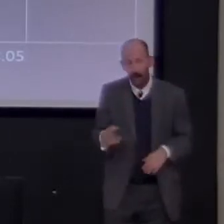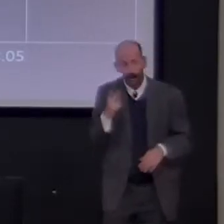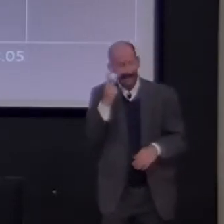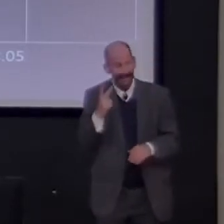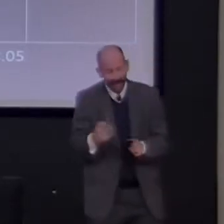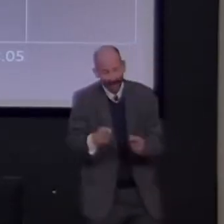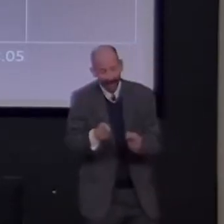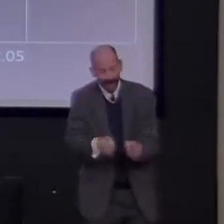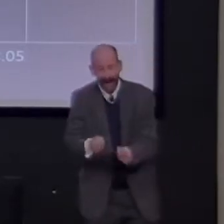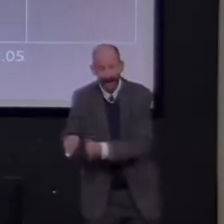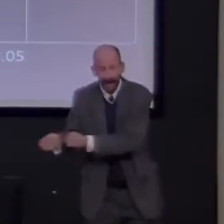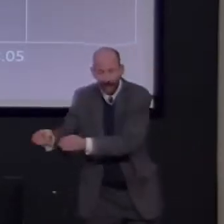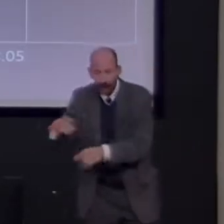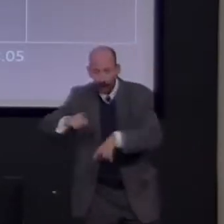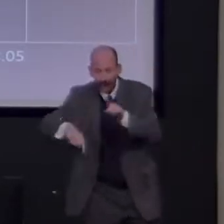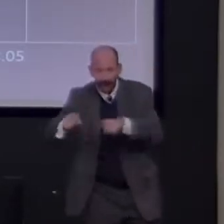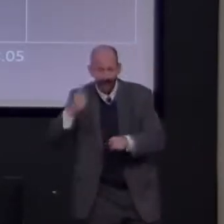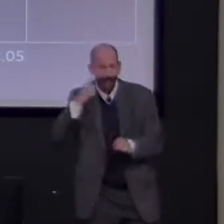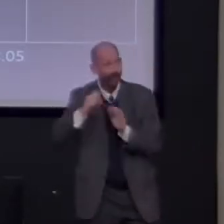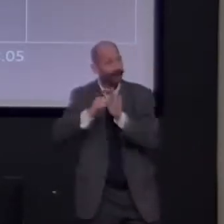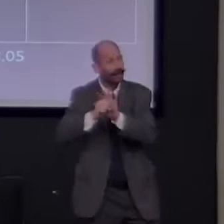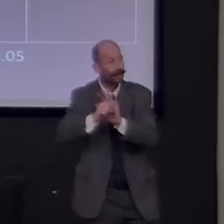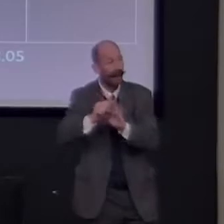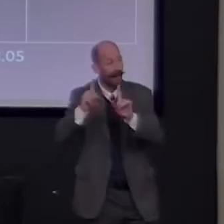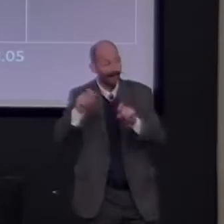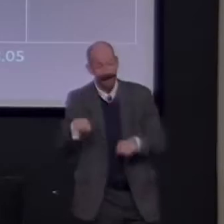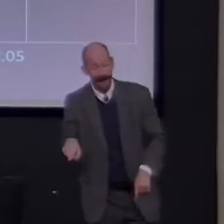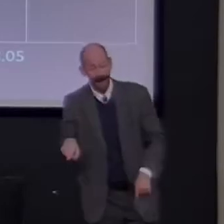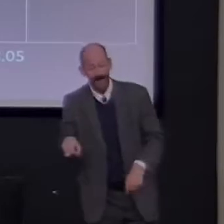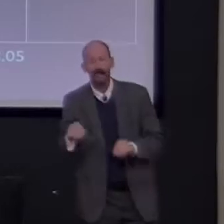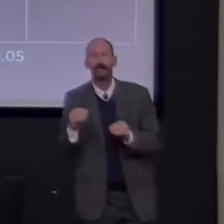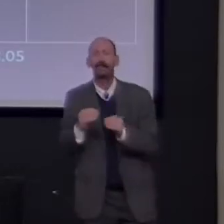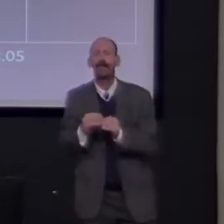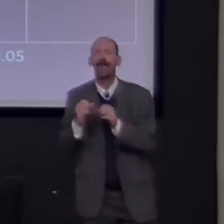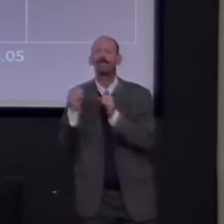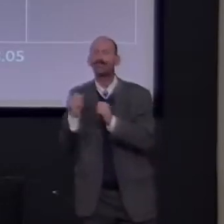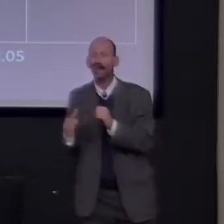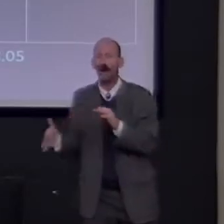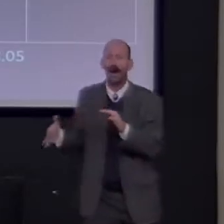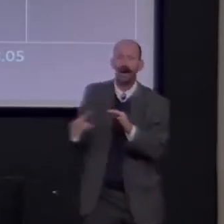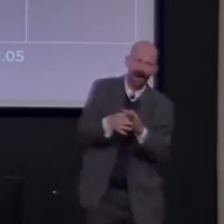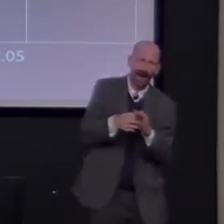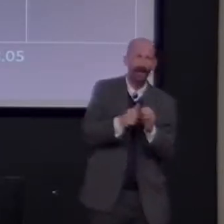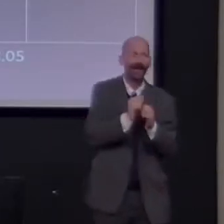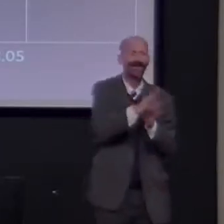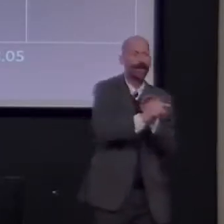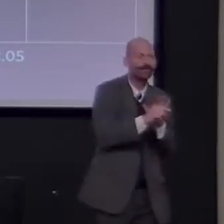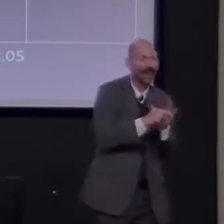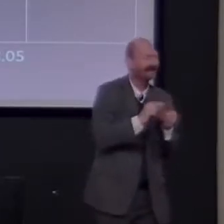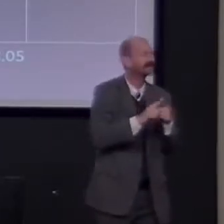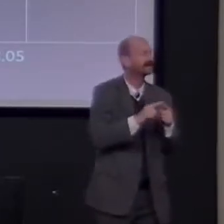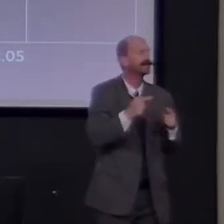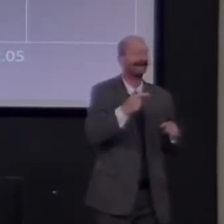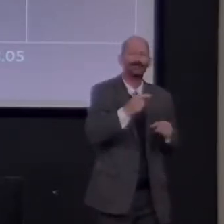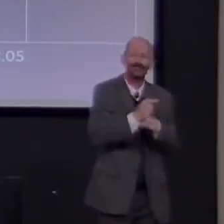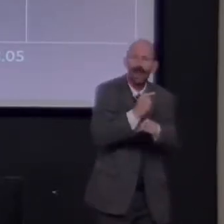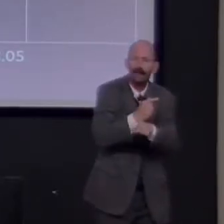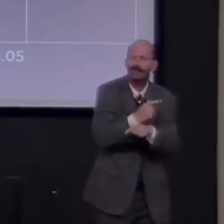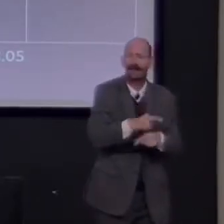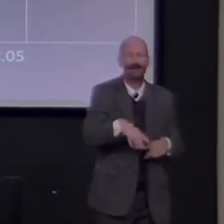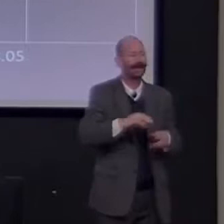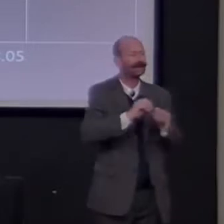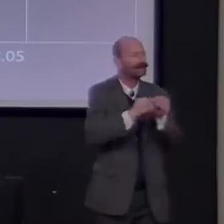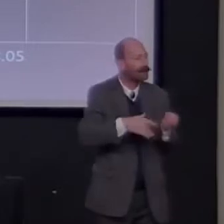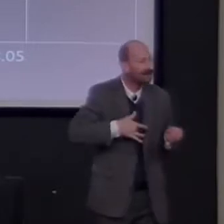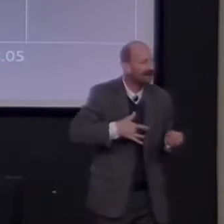symbolic version of the test, correlated with their grades in number sense, measurement, geometry, and data management in